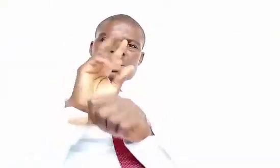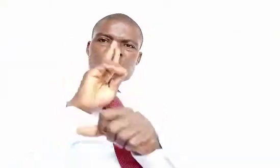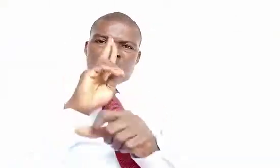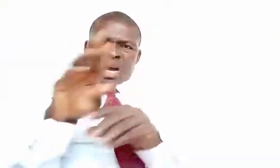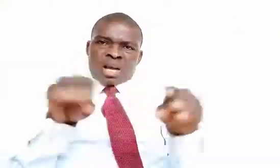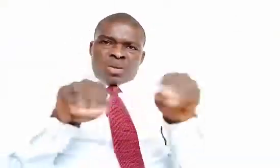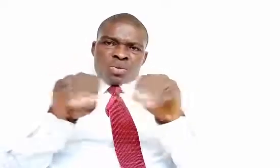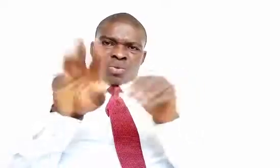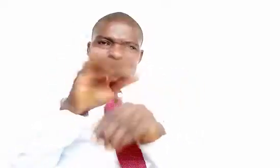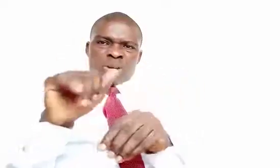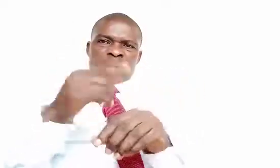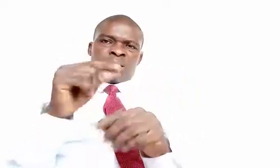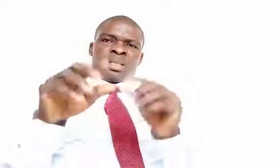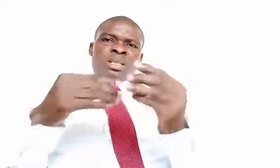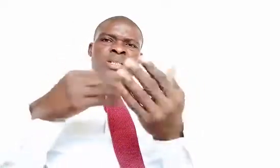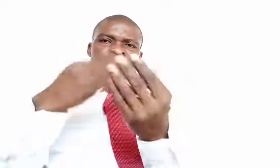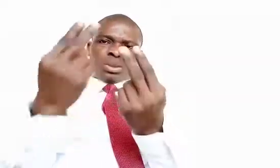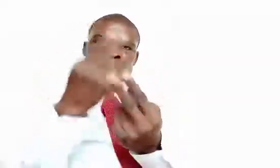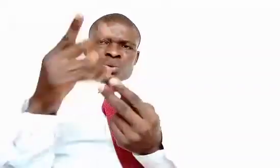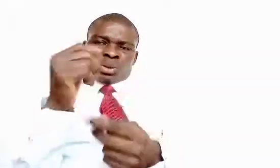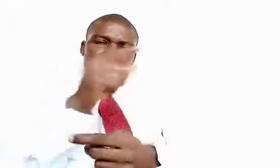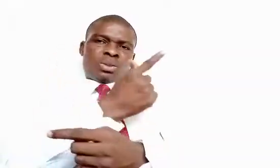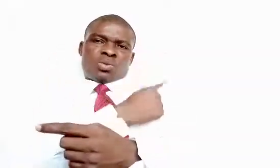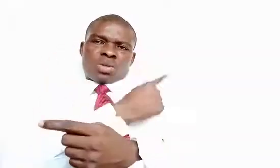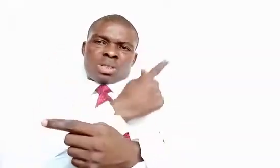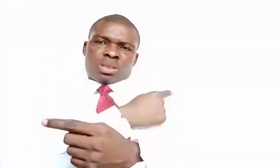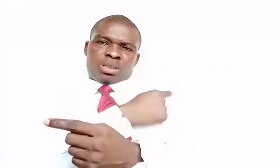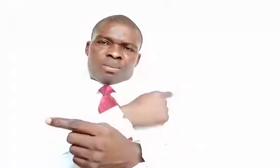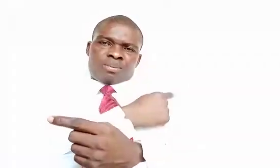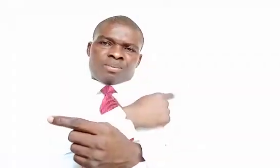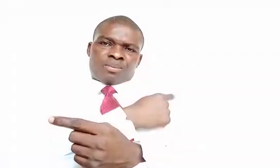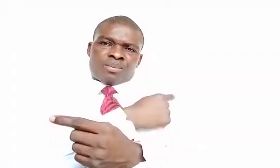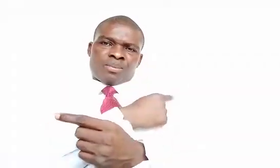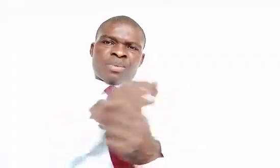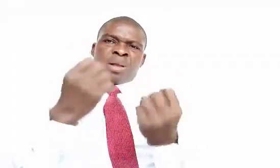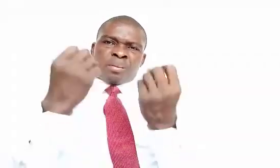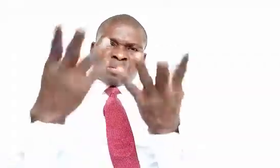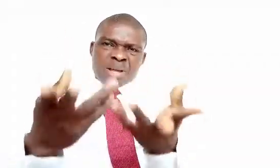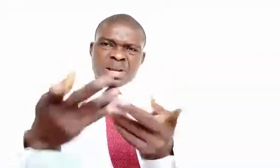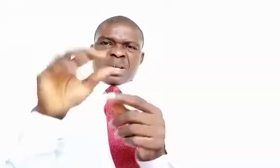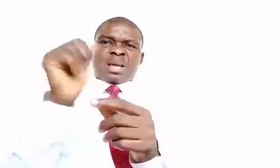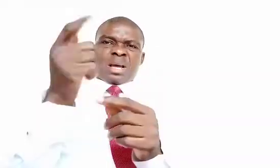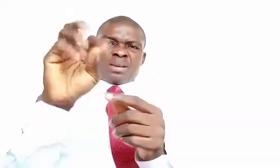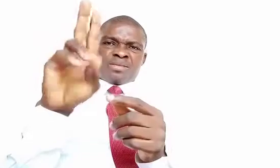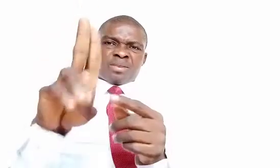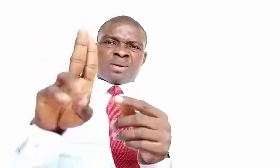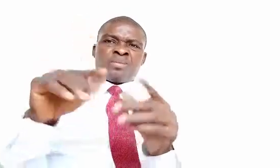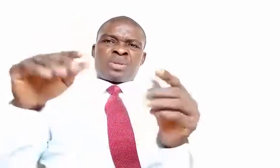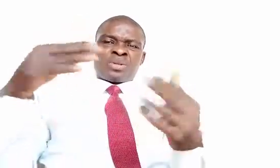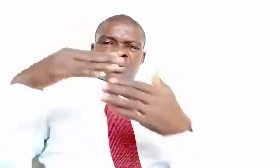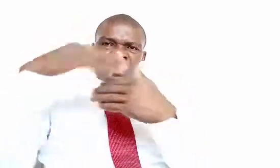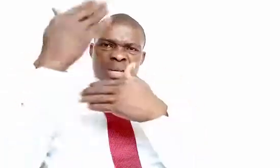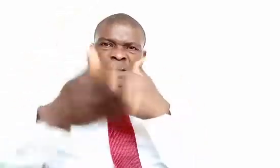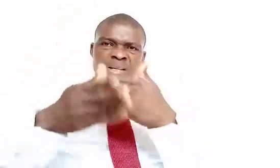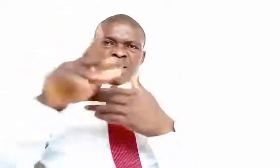the quality or degree of the action. Many adverbs end in ly, but a few